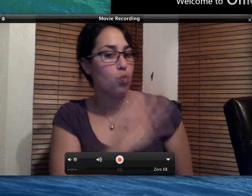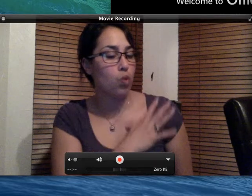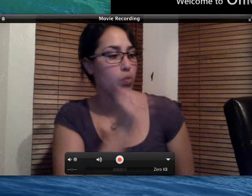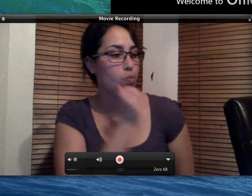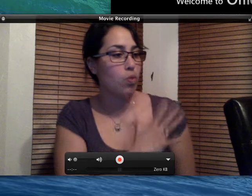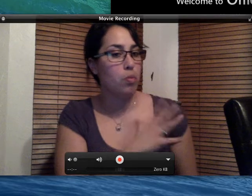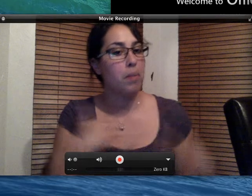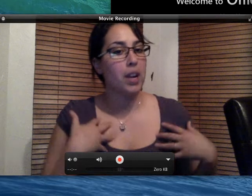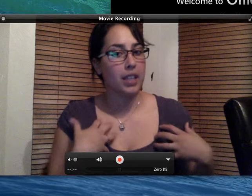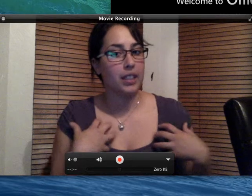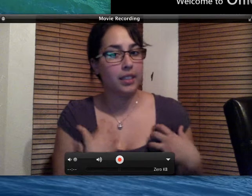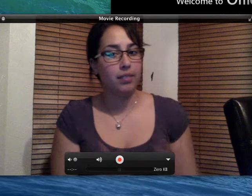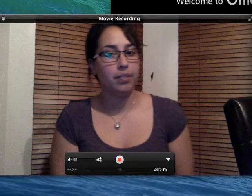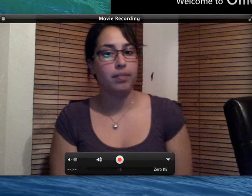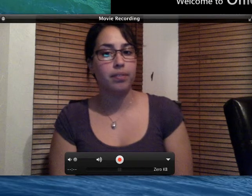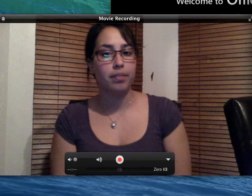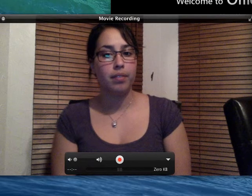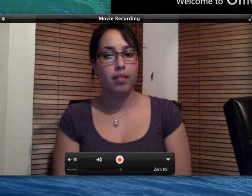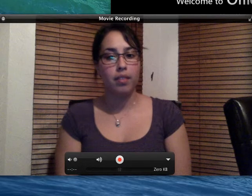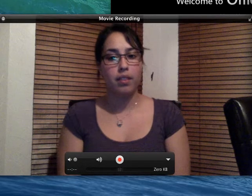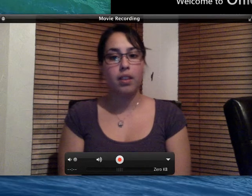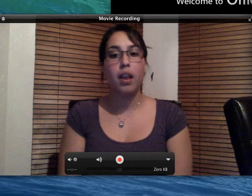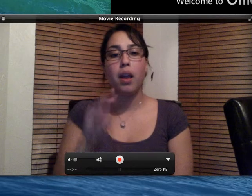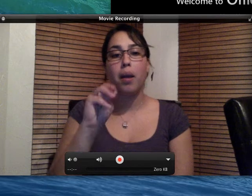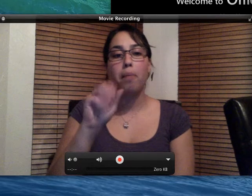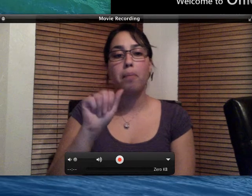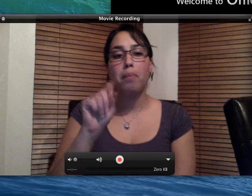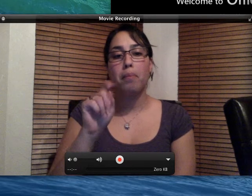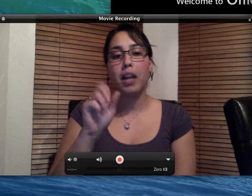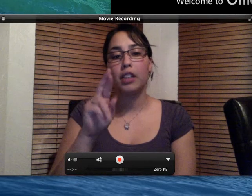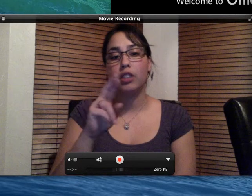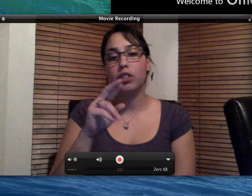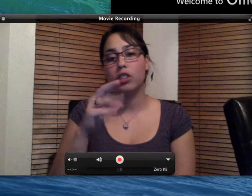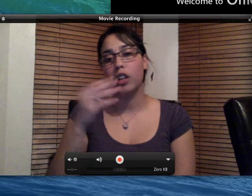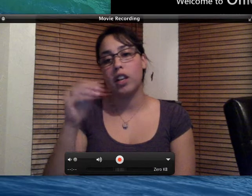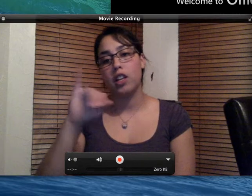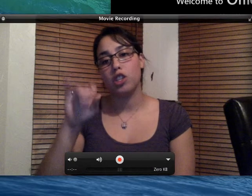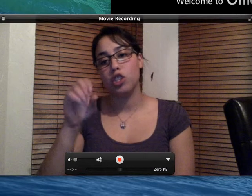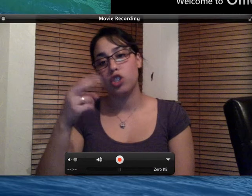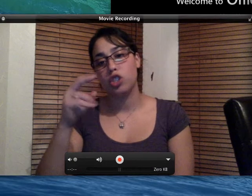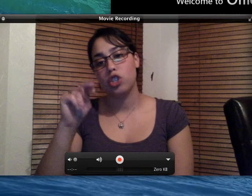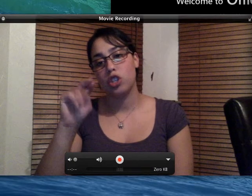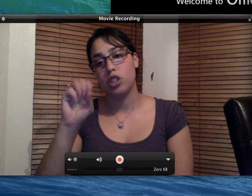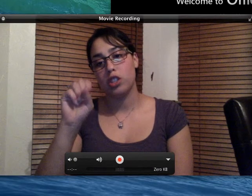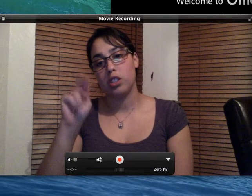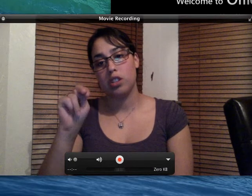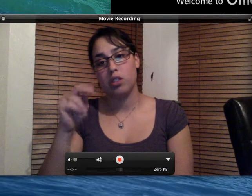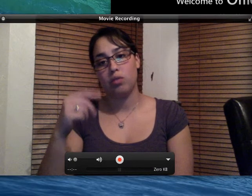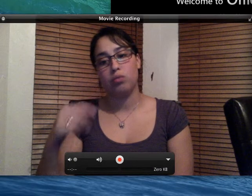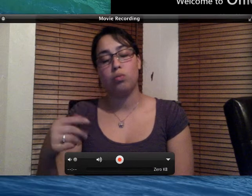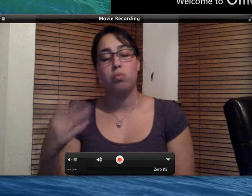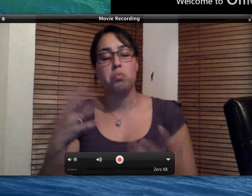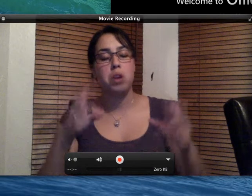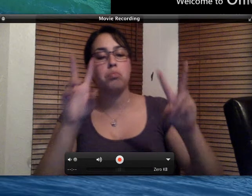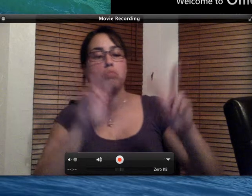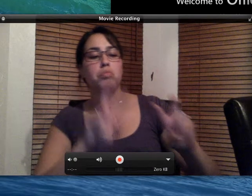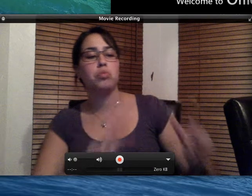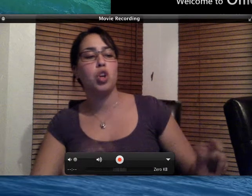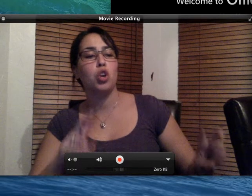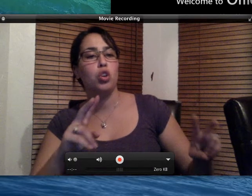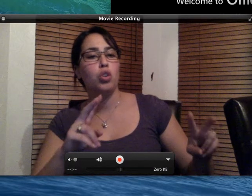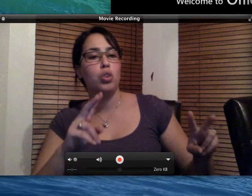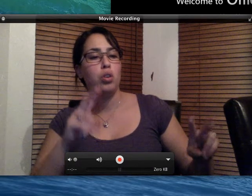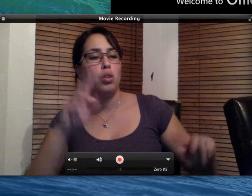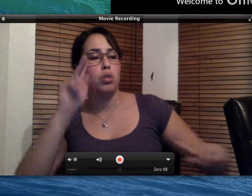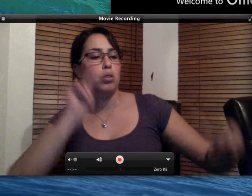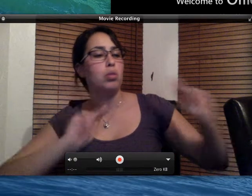Masters and Johnson in the 1950s, they decided, okay, we're going to figure out the entire human sexual response cycle, from arousal all the